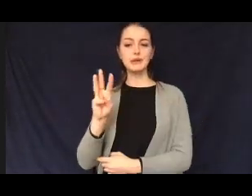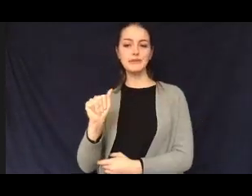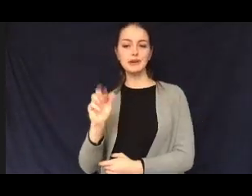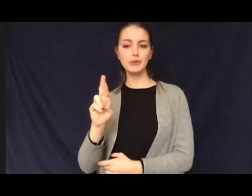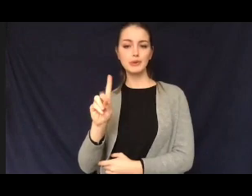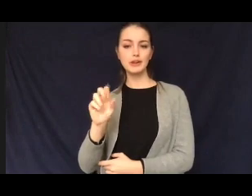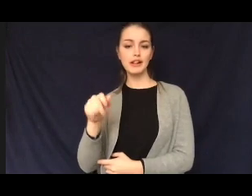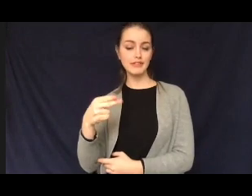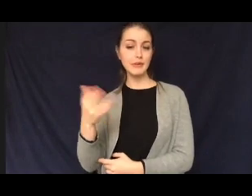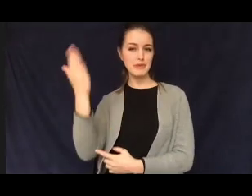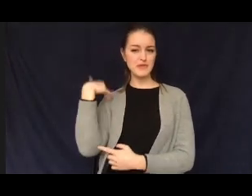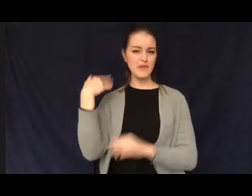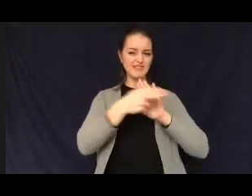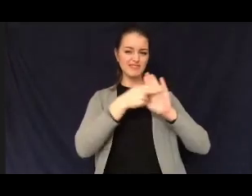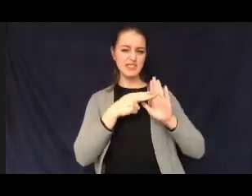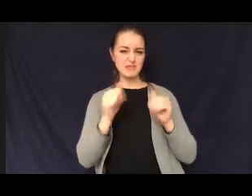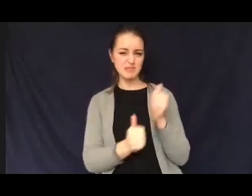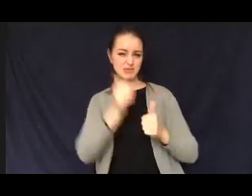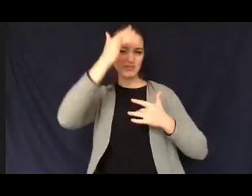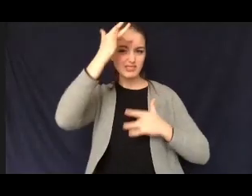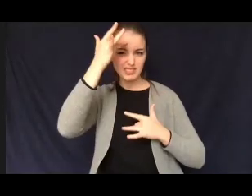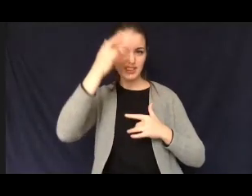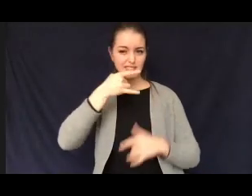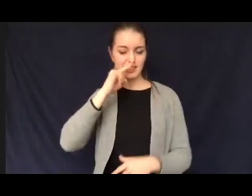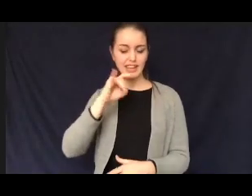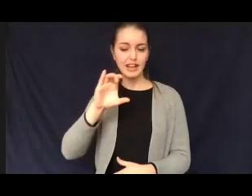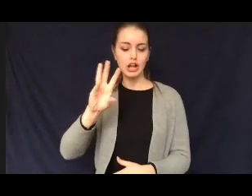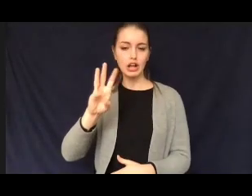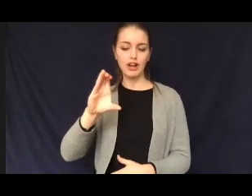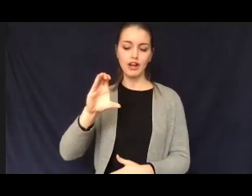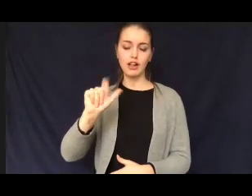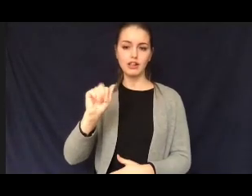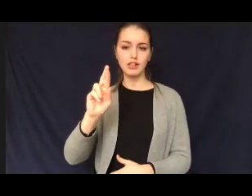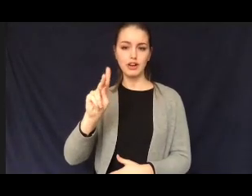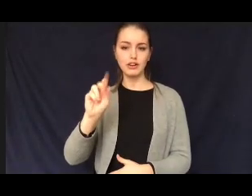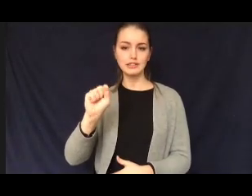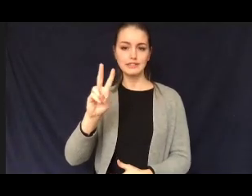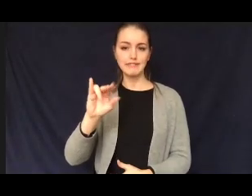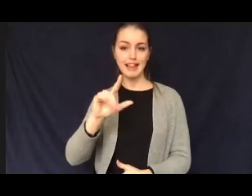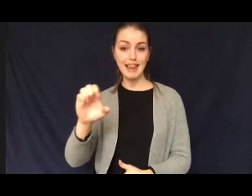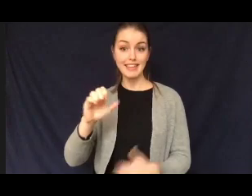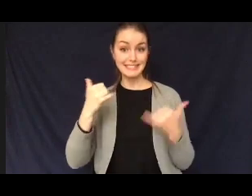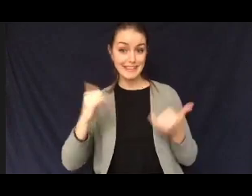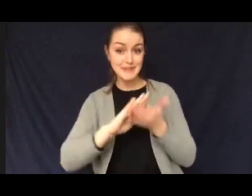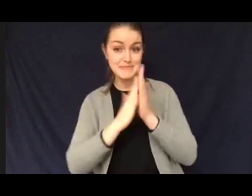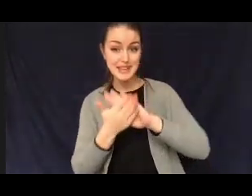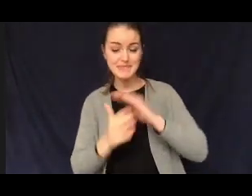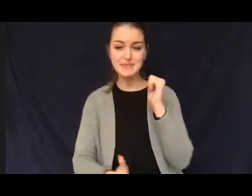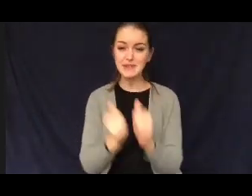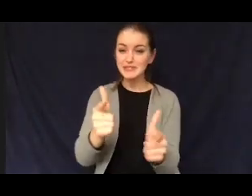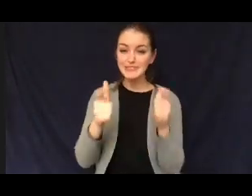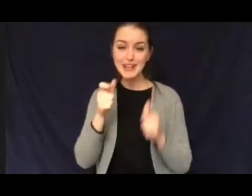the sickliest child in Clarksville, had become the fastest woman in the world.